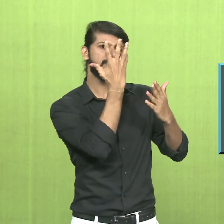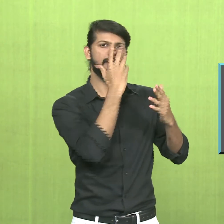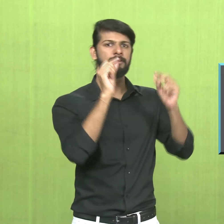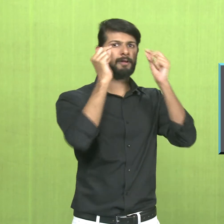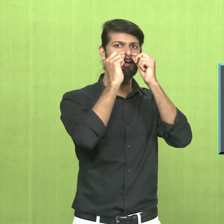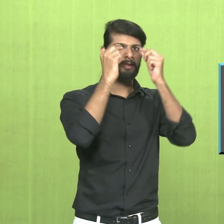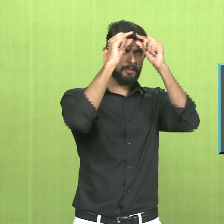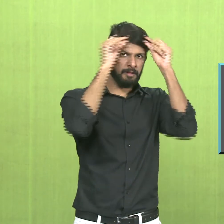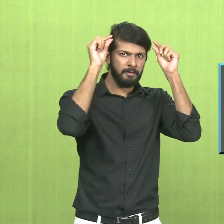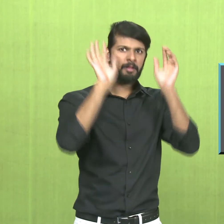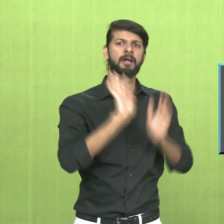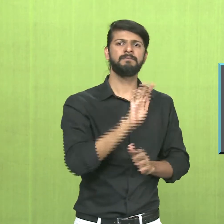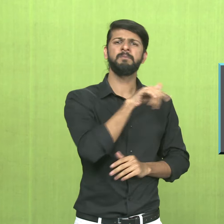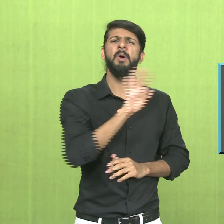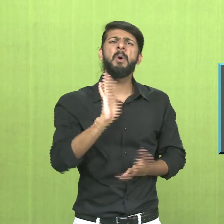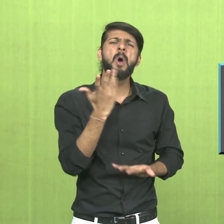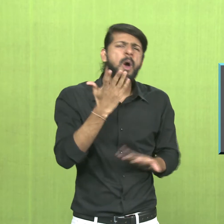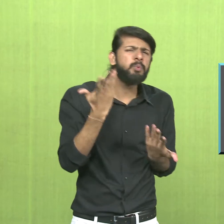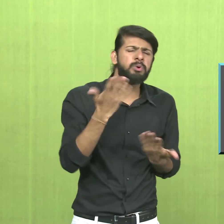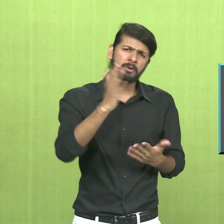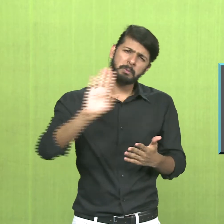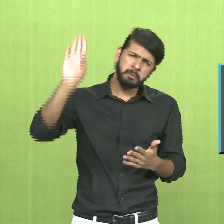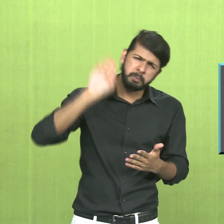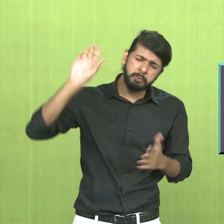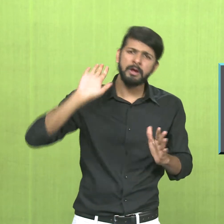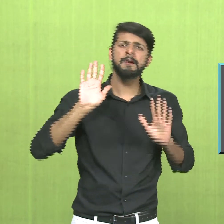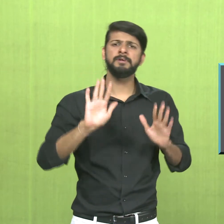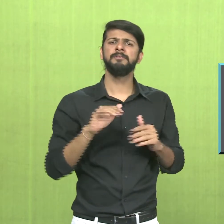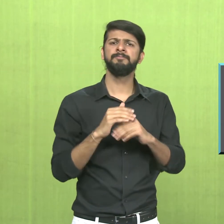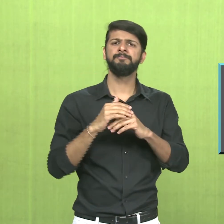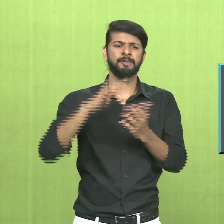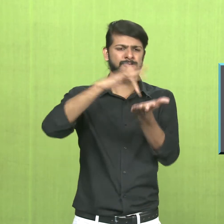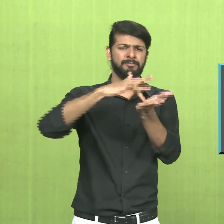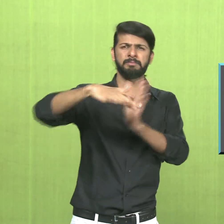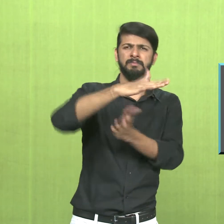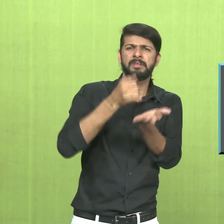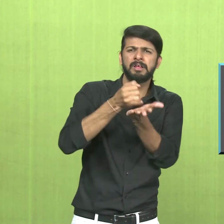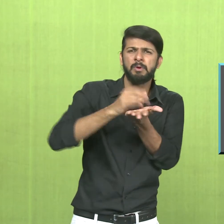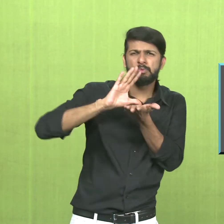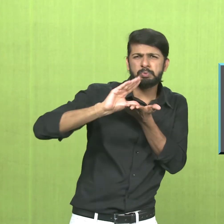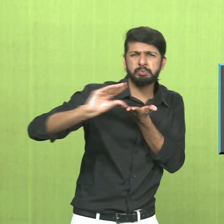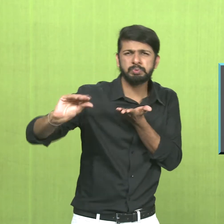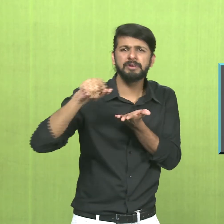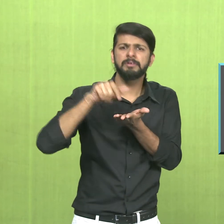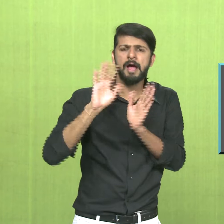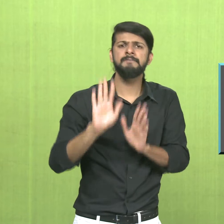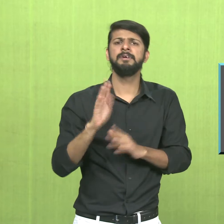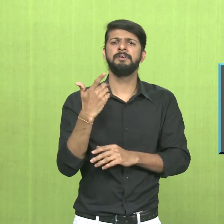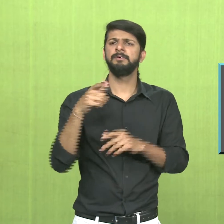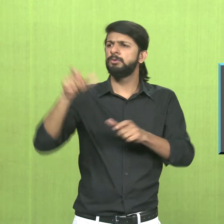pins, which hint that maybe the time when Paritosh Sen was executing